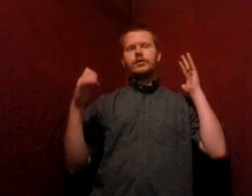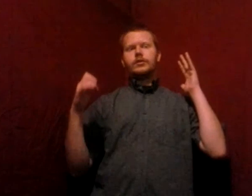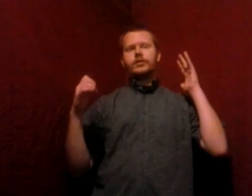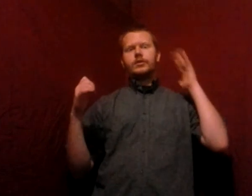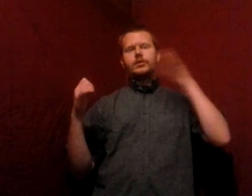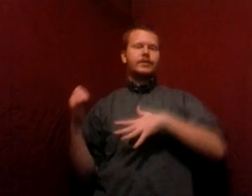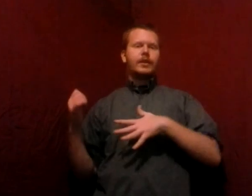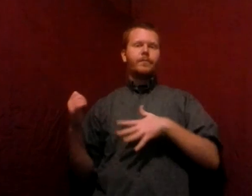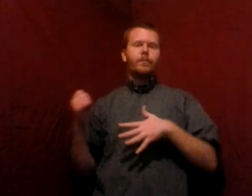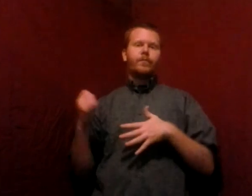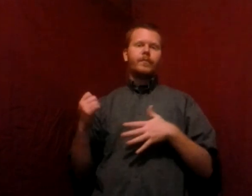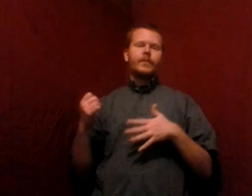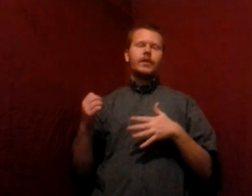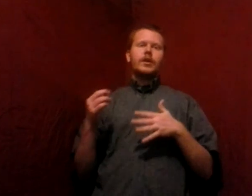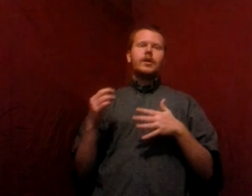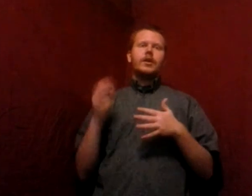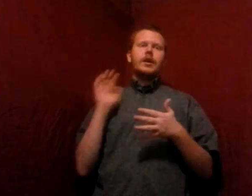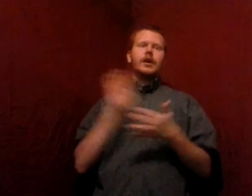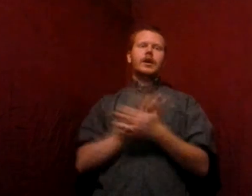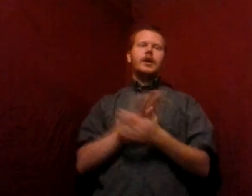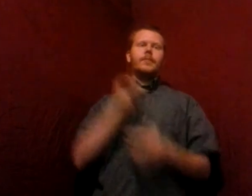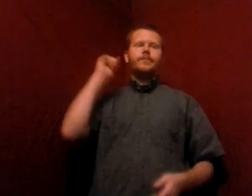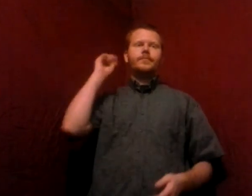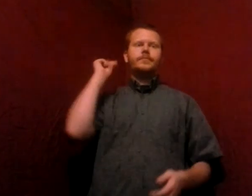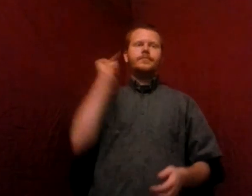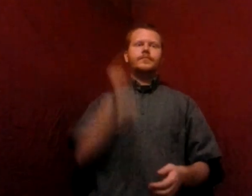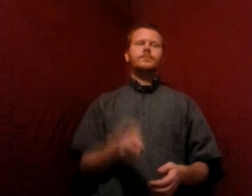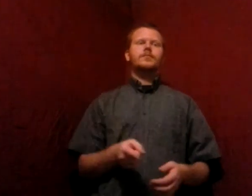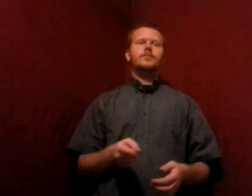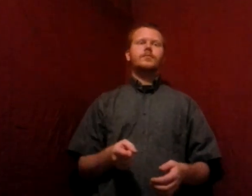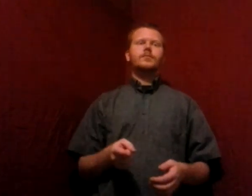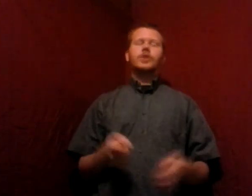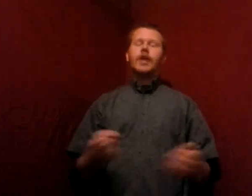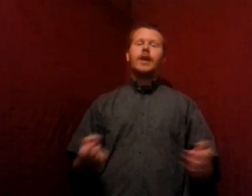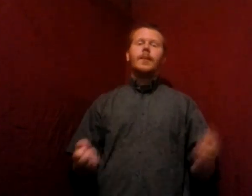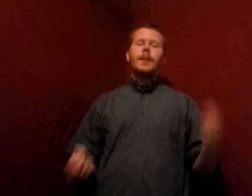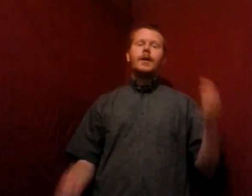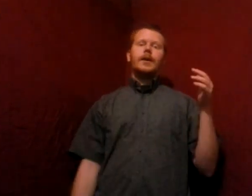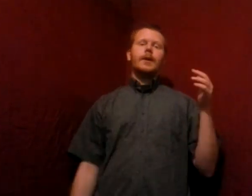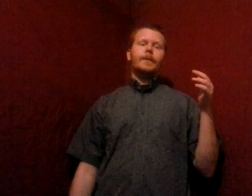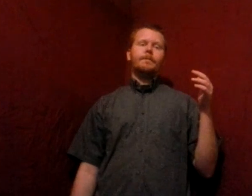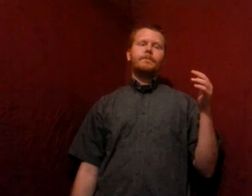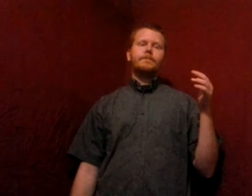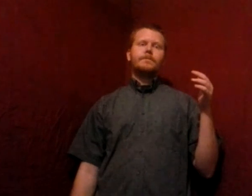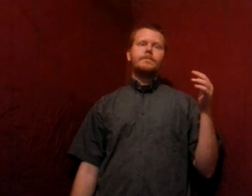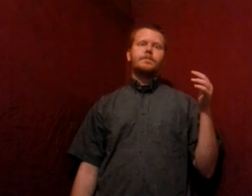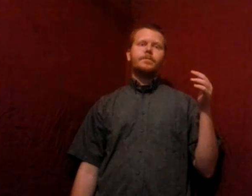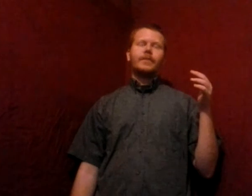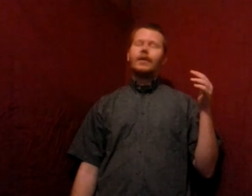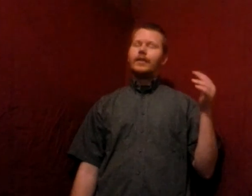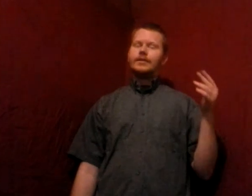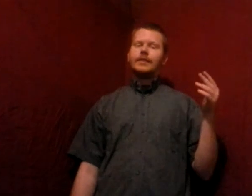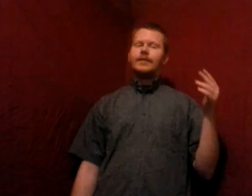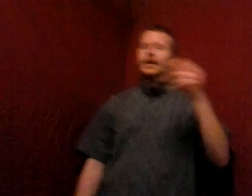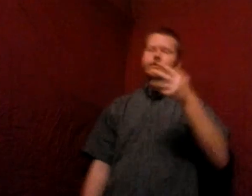next night um so yeah um this is it night